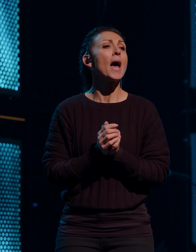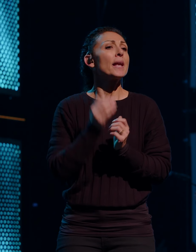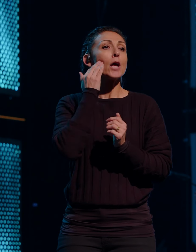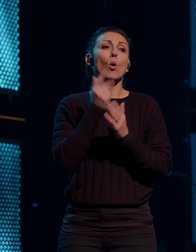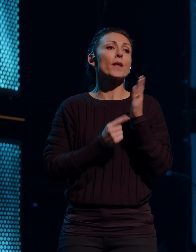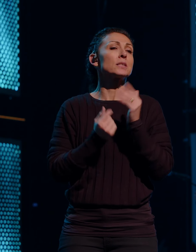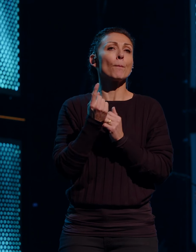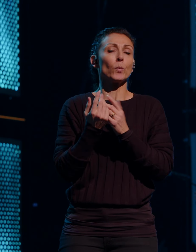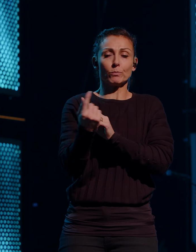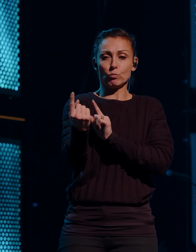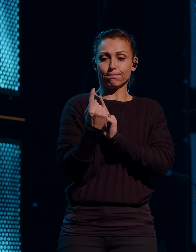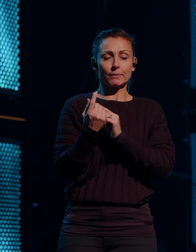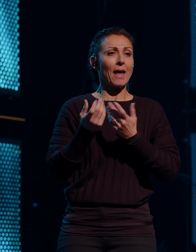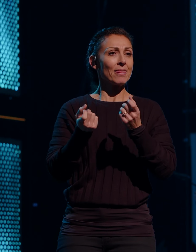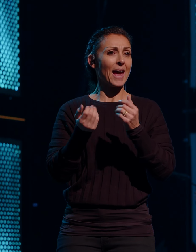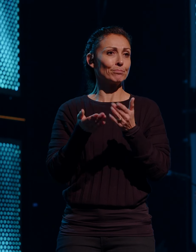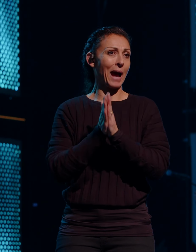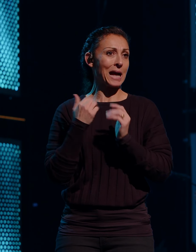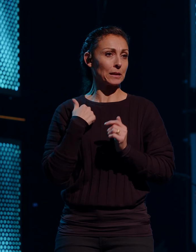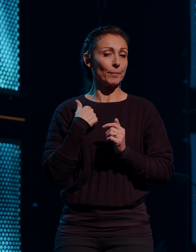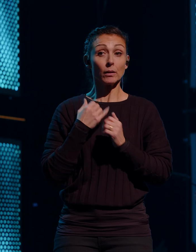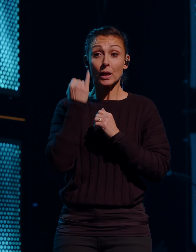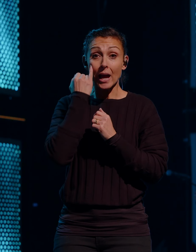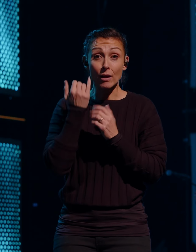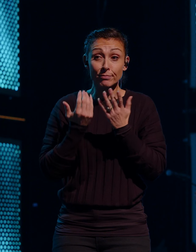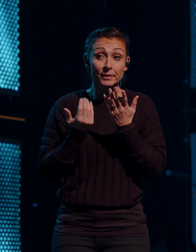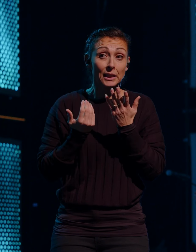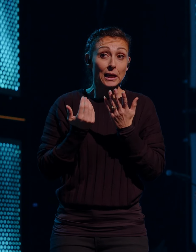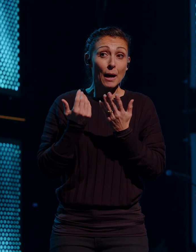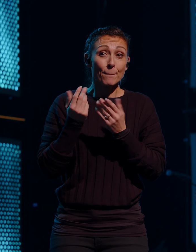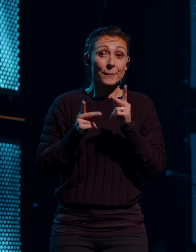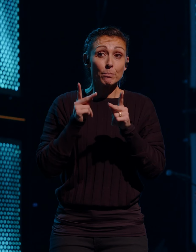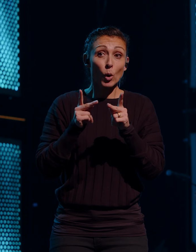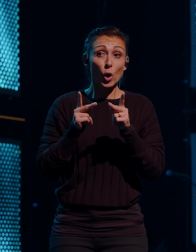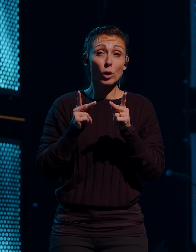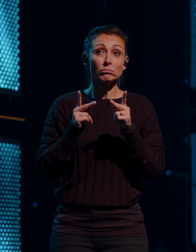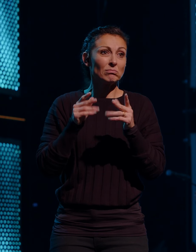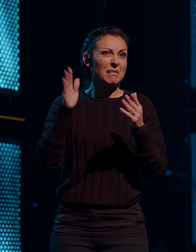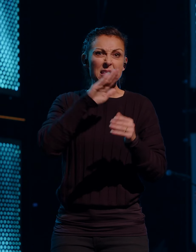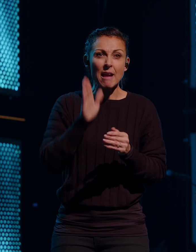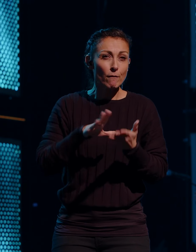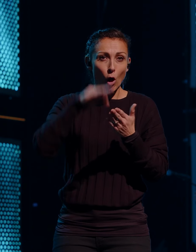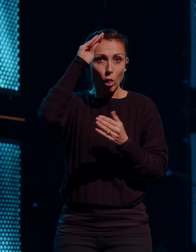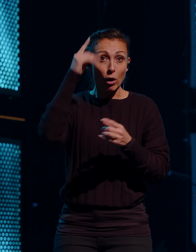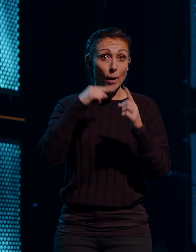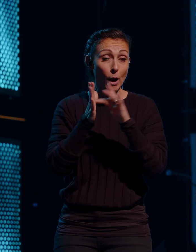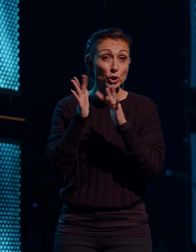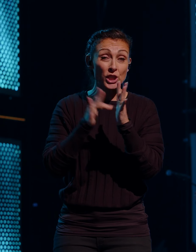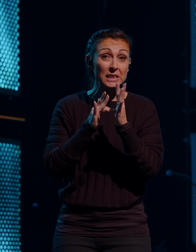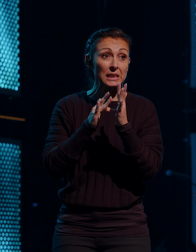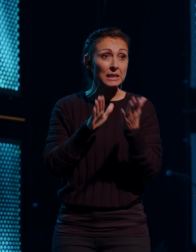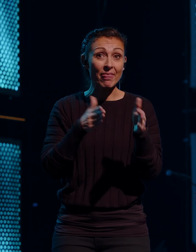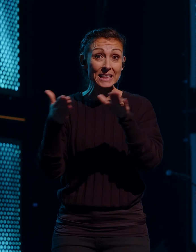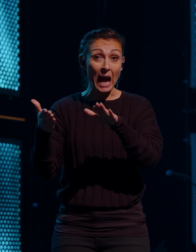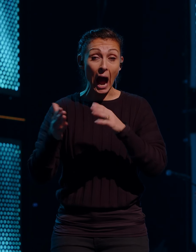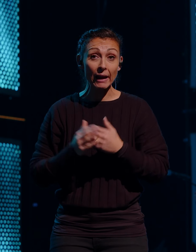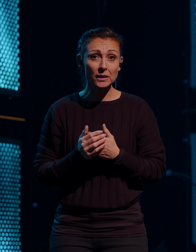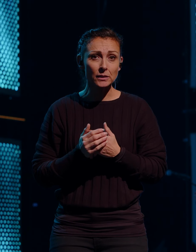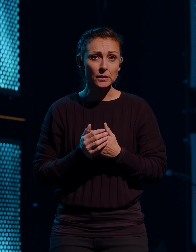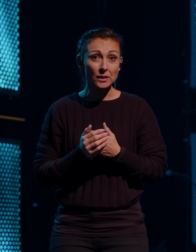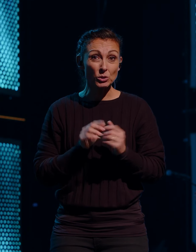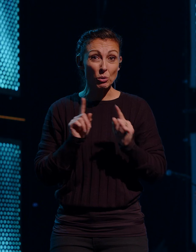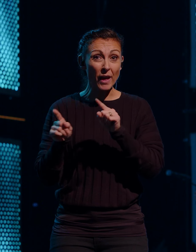pass to heaven. That's why we're so important to send people overseas. Well, they don't even have a chance. They have a chance.